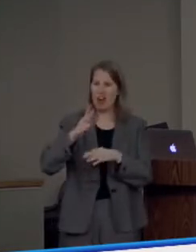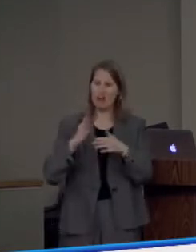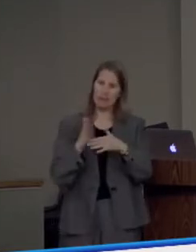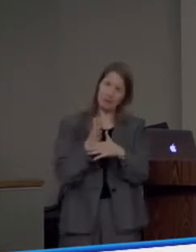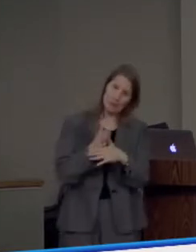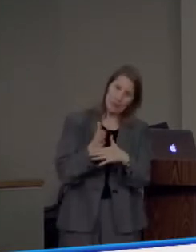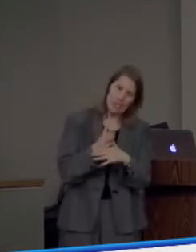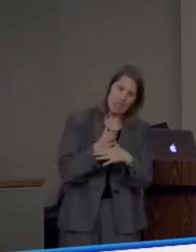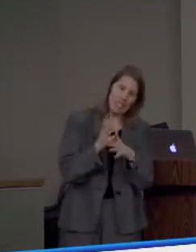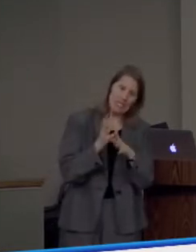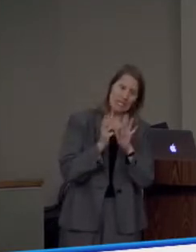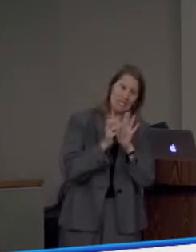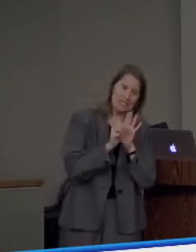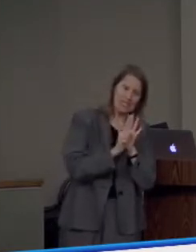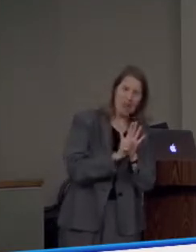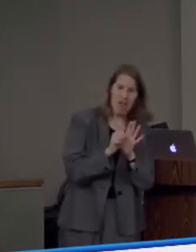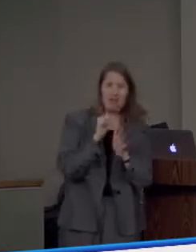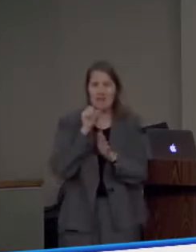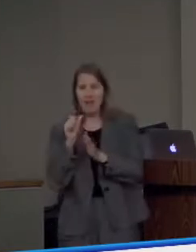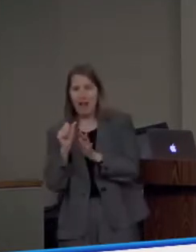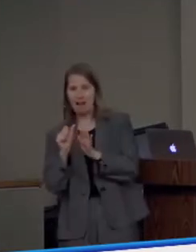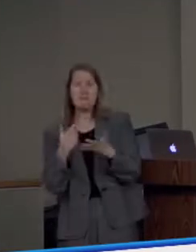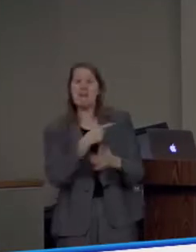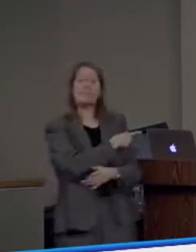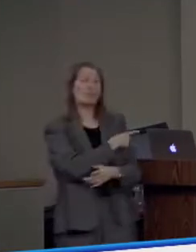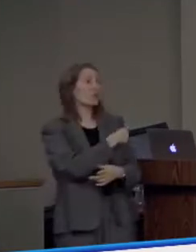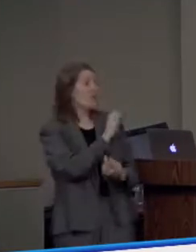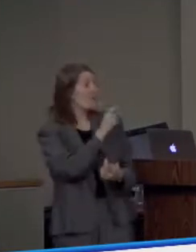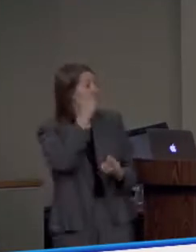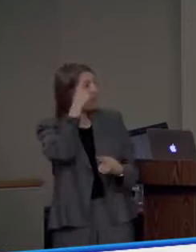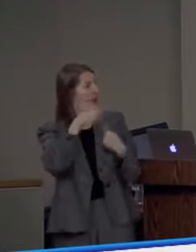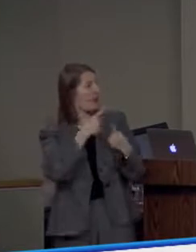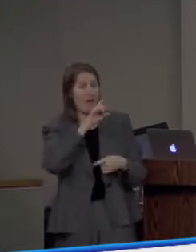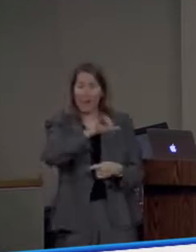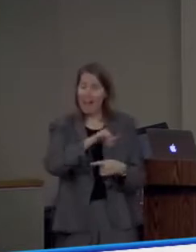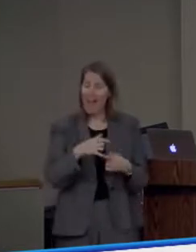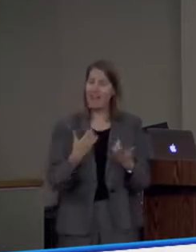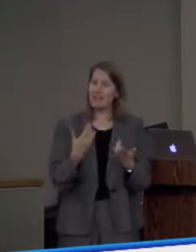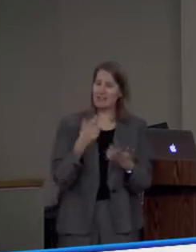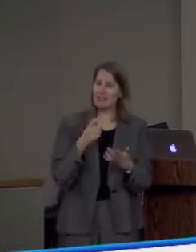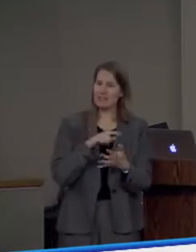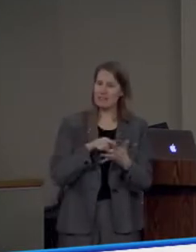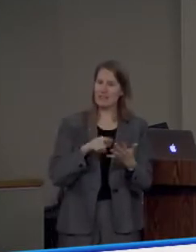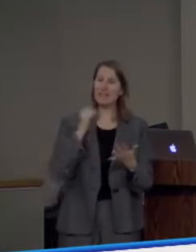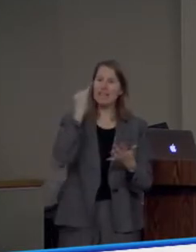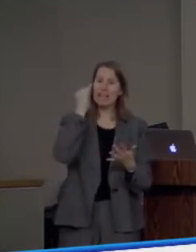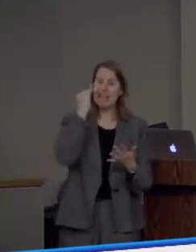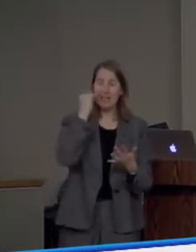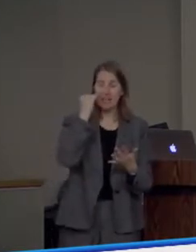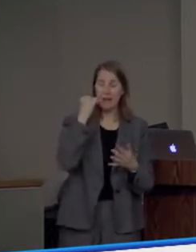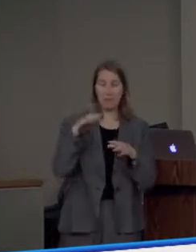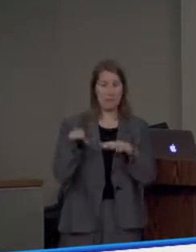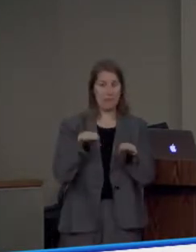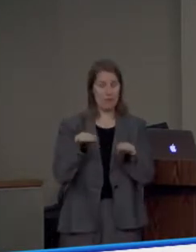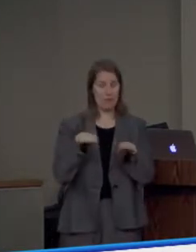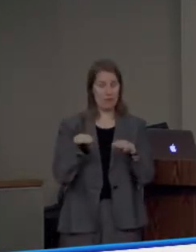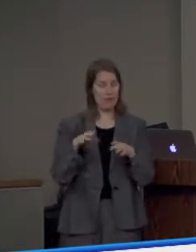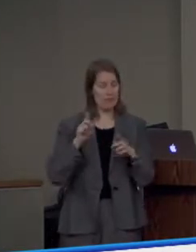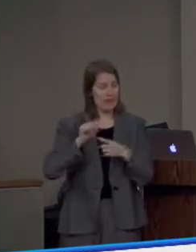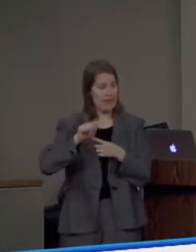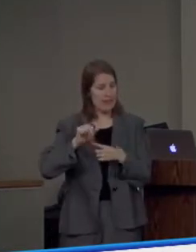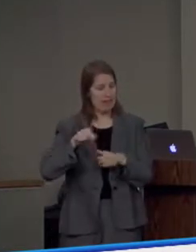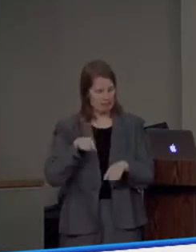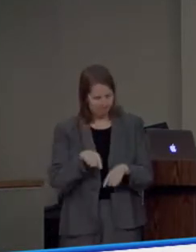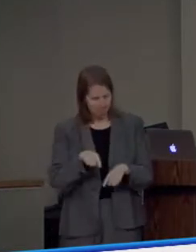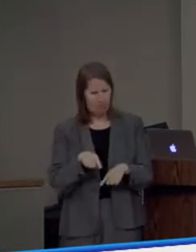symbolic? Might you have thought about what's going on with those findings? They're from behavioral data. Yeah.